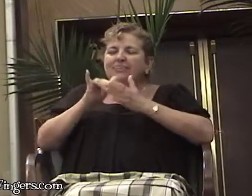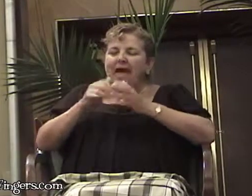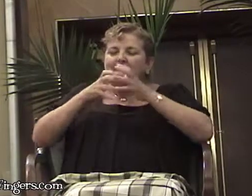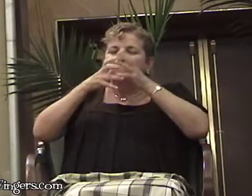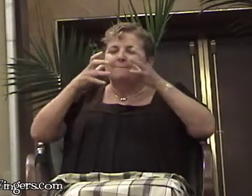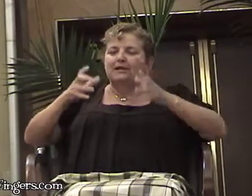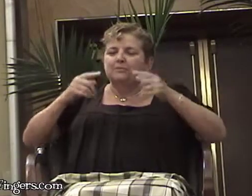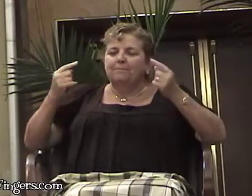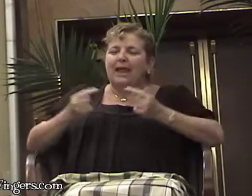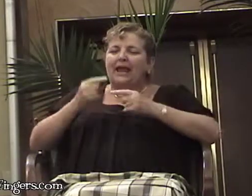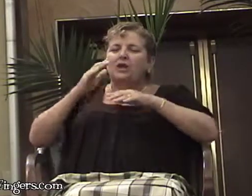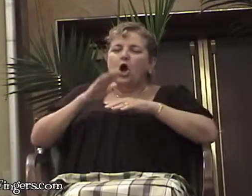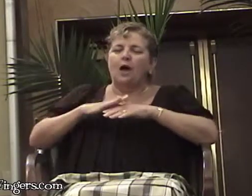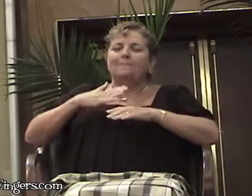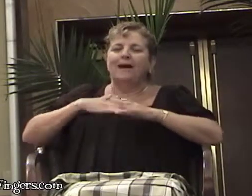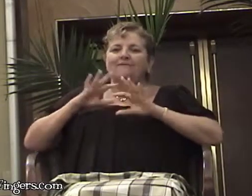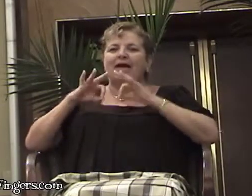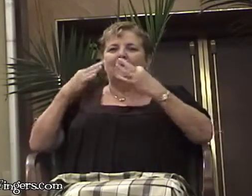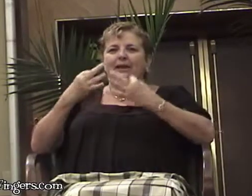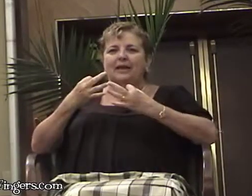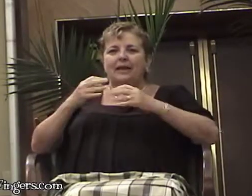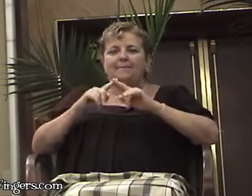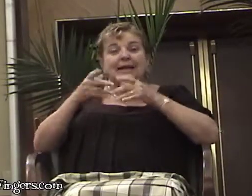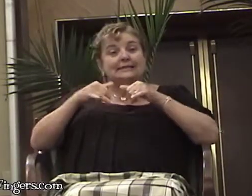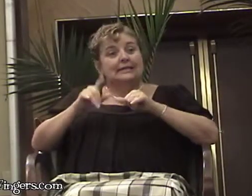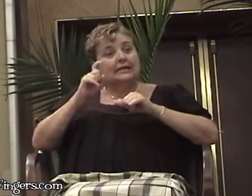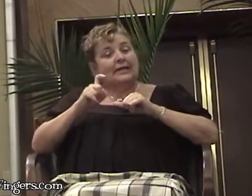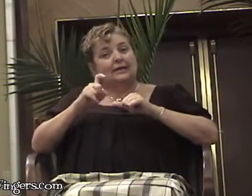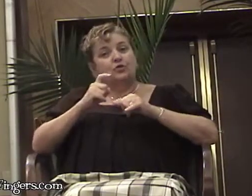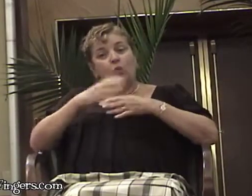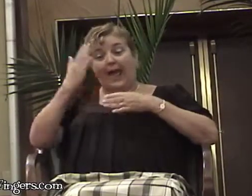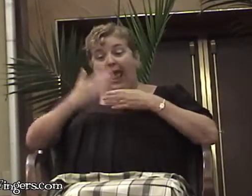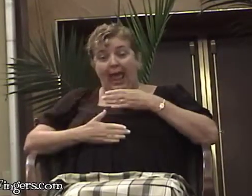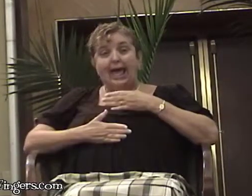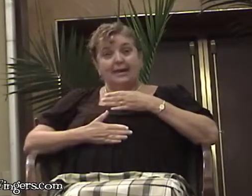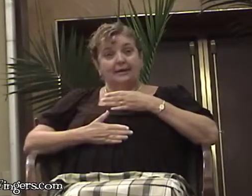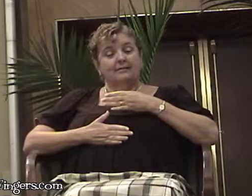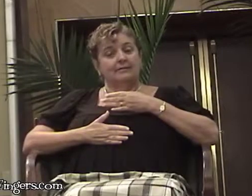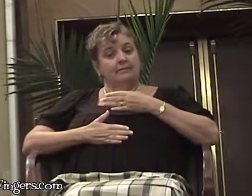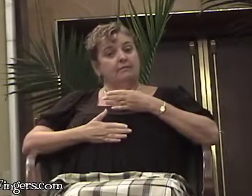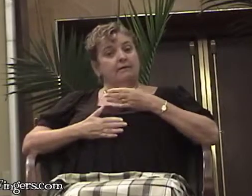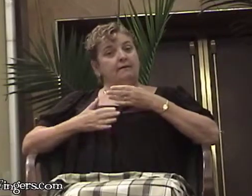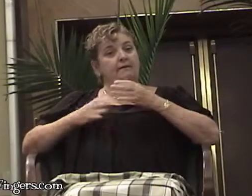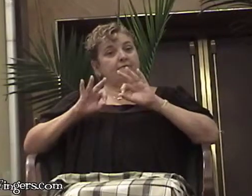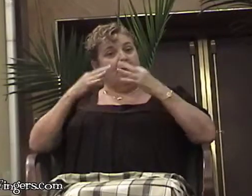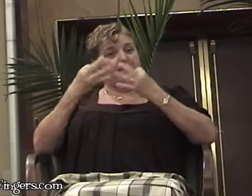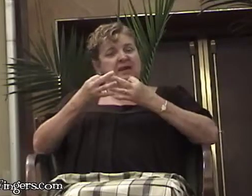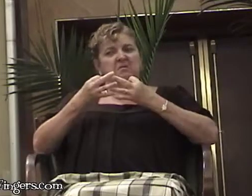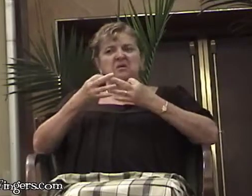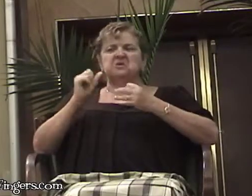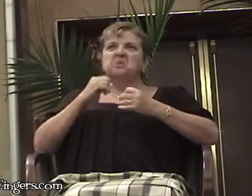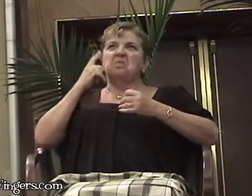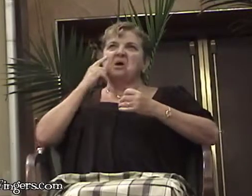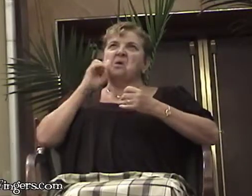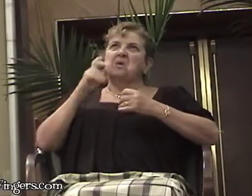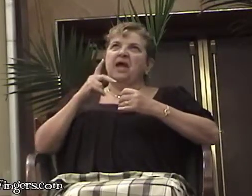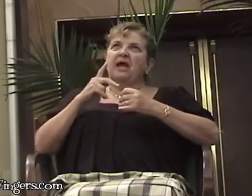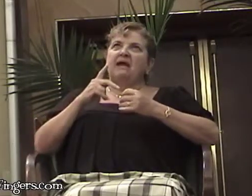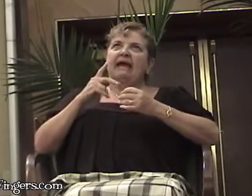to end my pain. So I decided I would wrap myself around one of the trees. Some trees tend not to move. You hit them at a pretty good rate of speed, and sometimes your